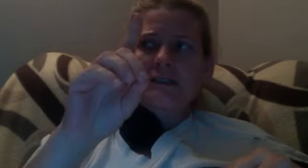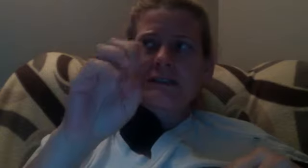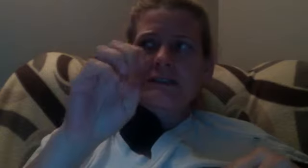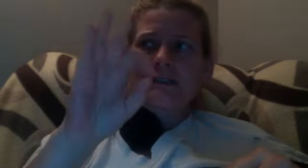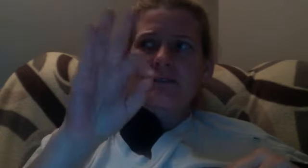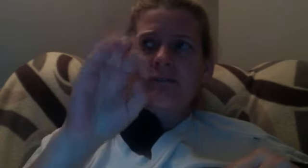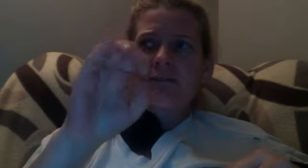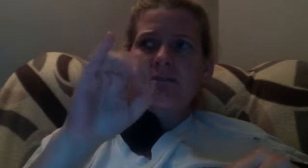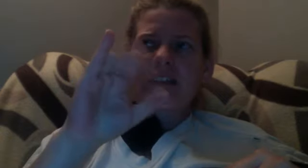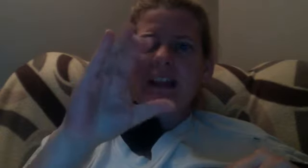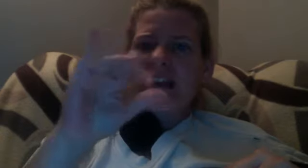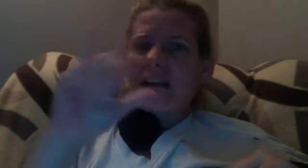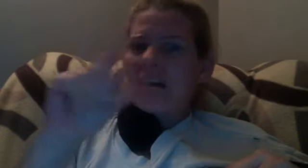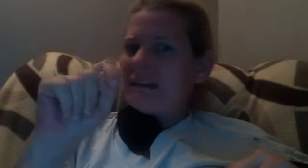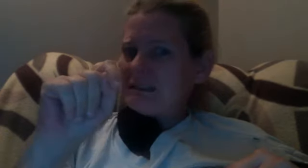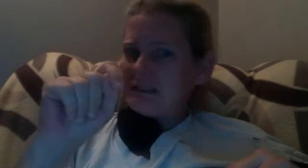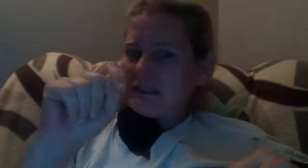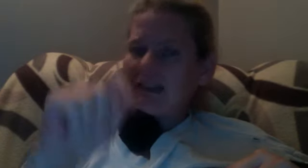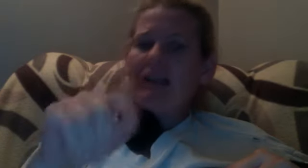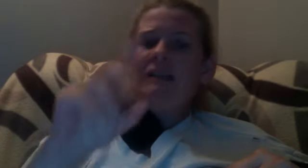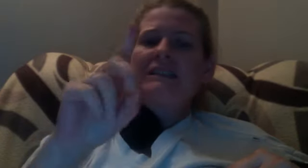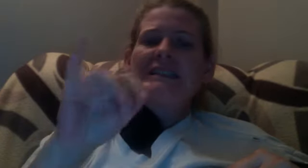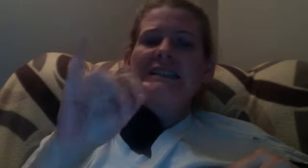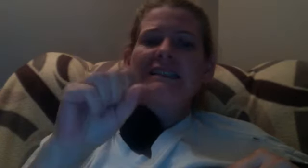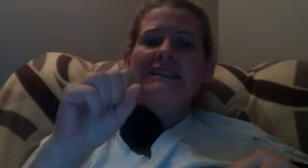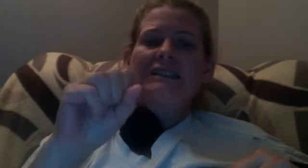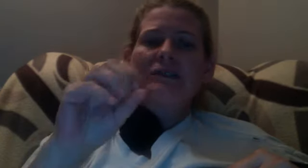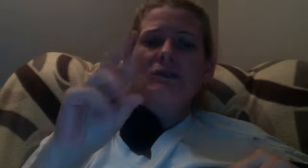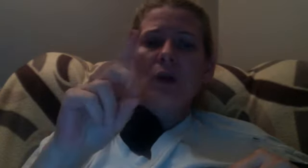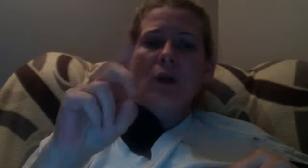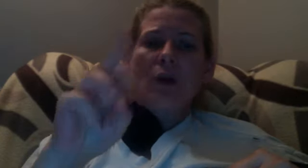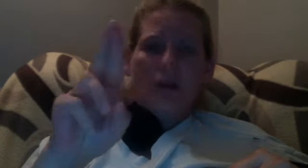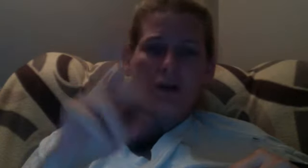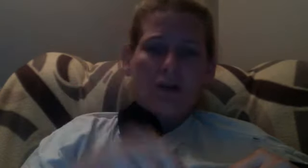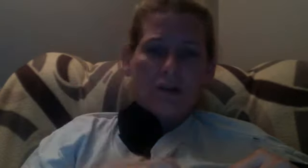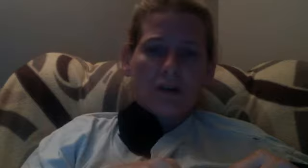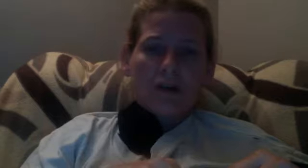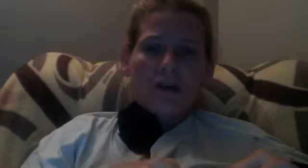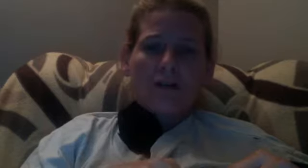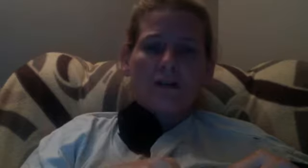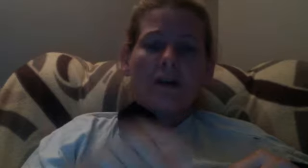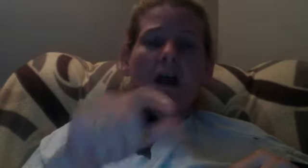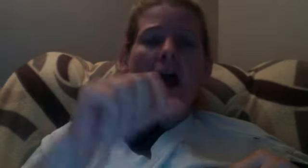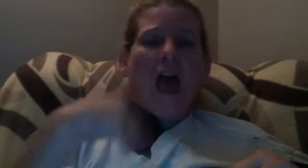odors and bad breath germs with new Scope Dual Blast. Also, try Crest Complete Extra Wipe with Scope Dual Blast. I love a new